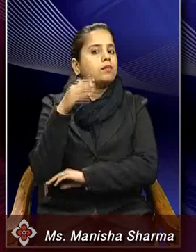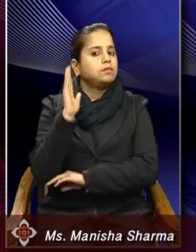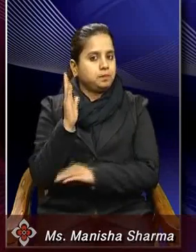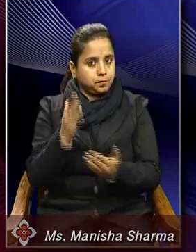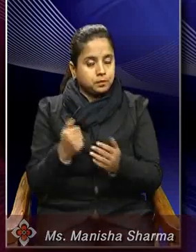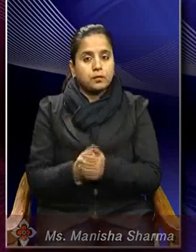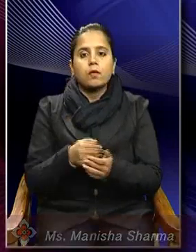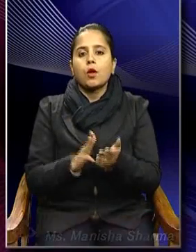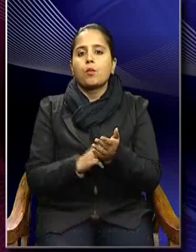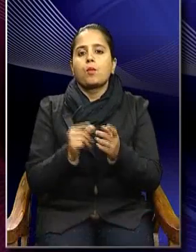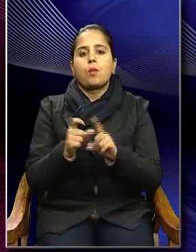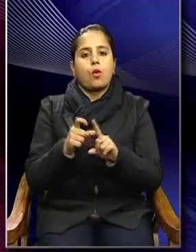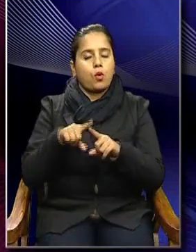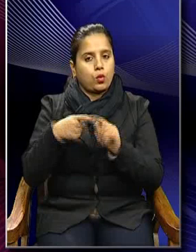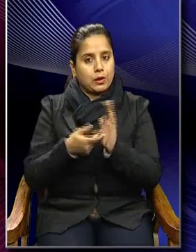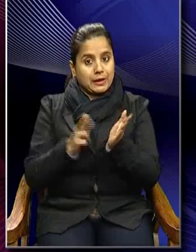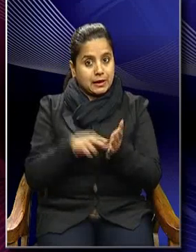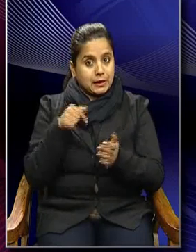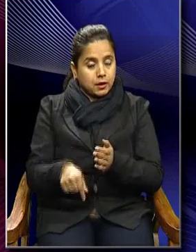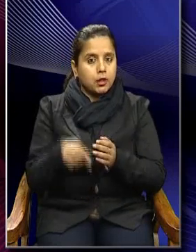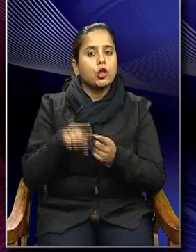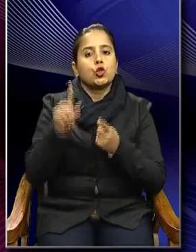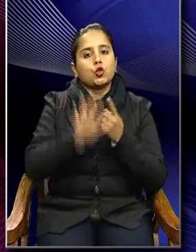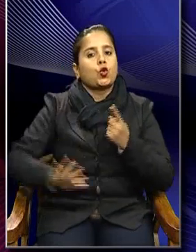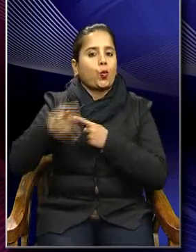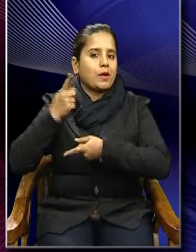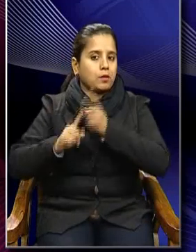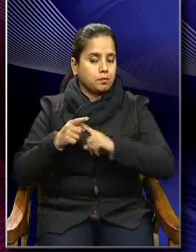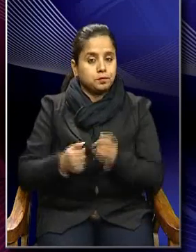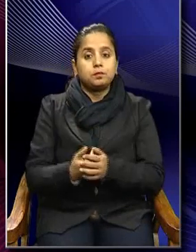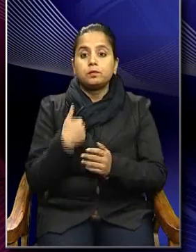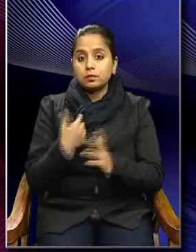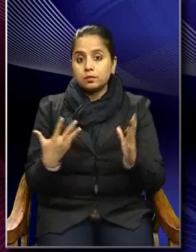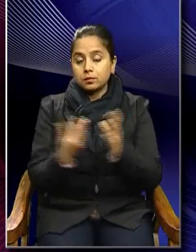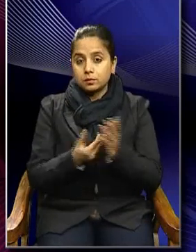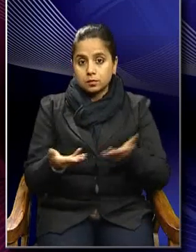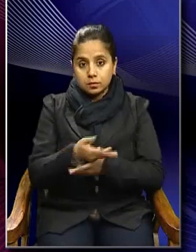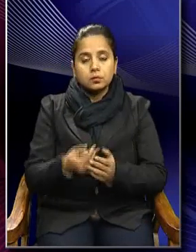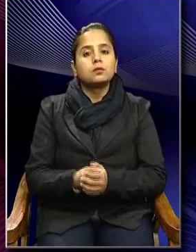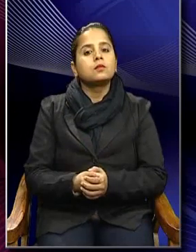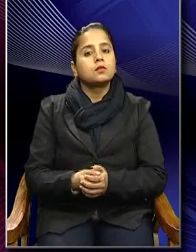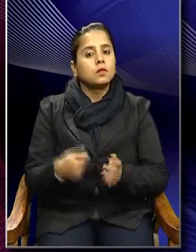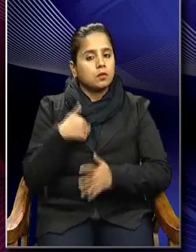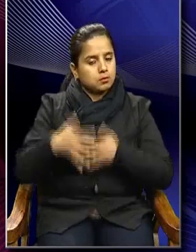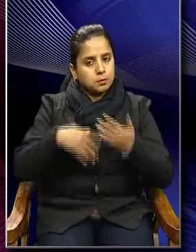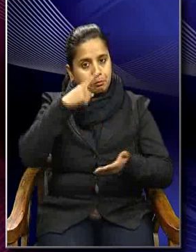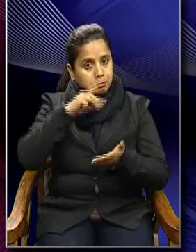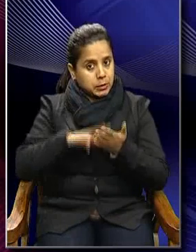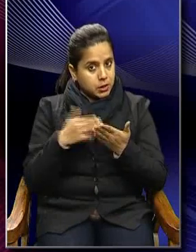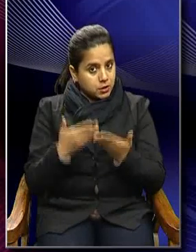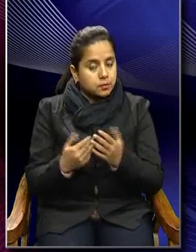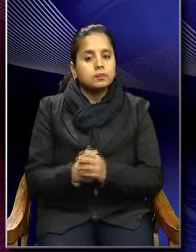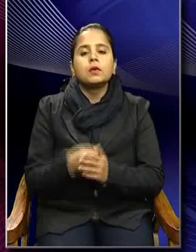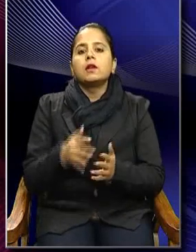on modern European history. Alongside me is Ms. Manisha Sharma,